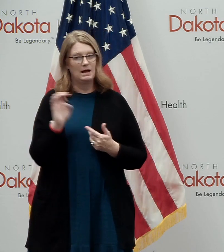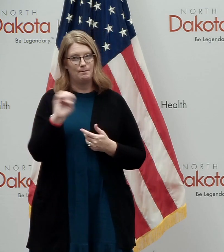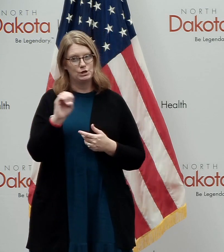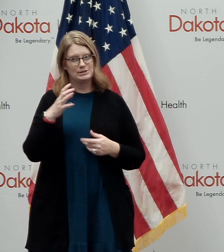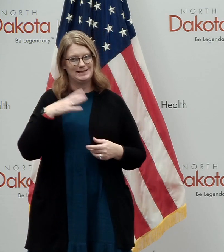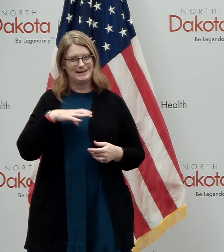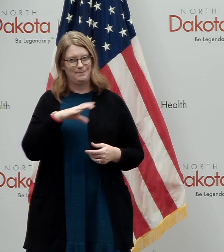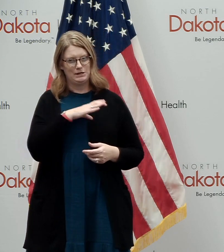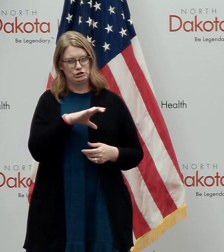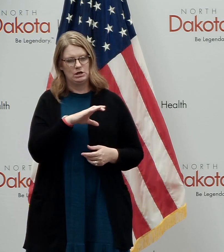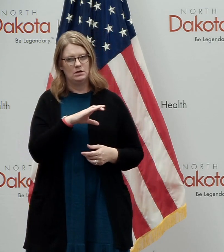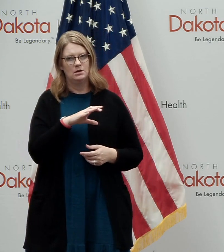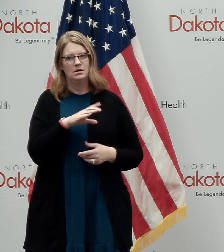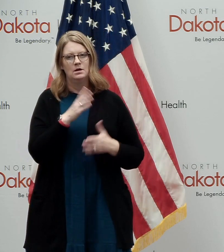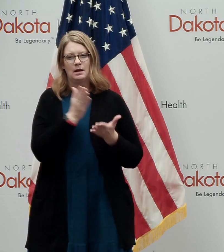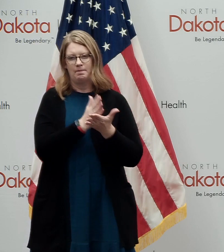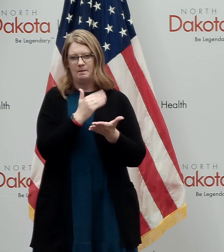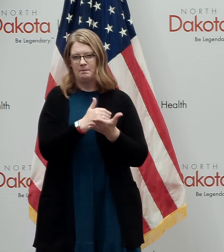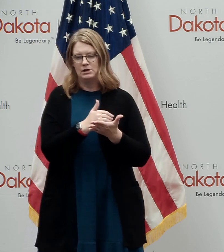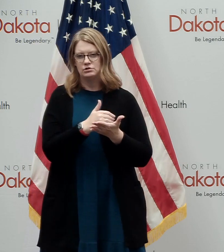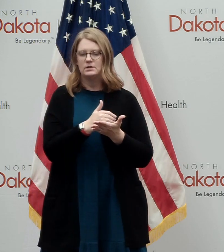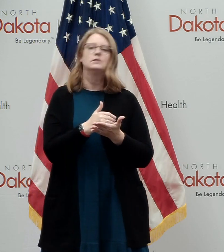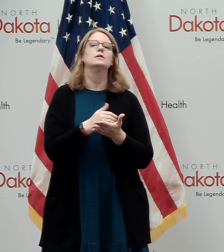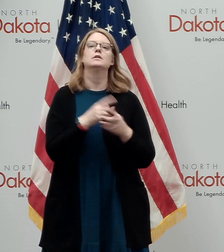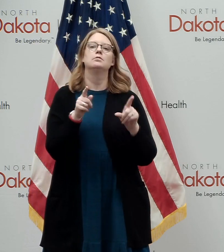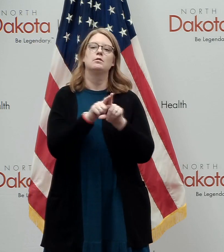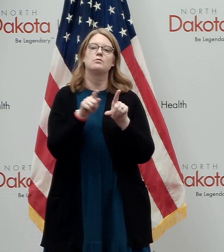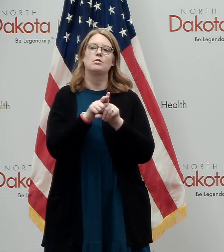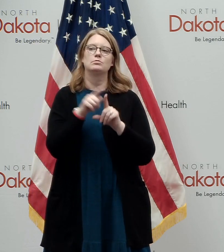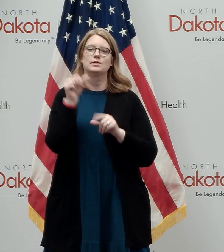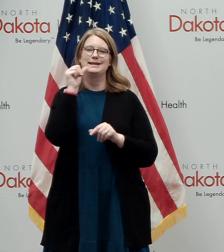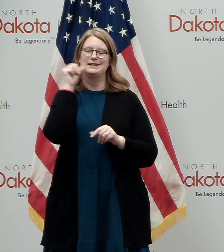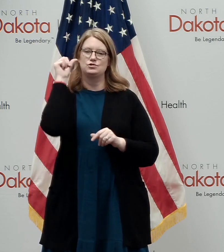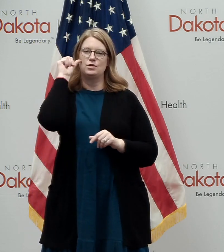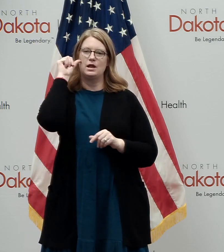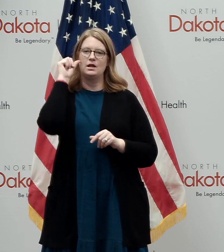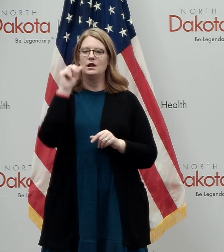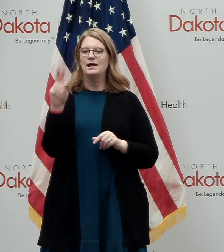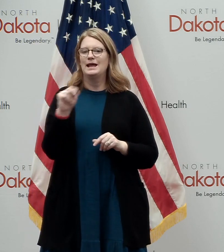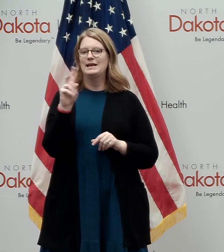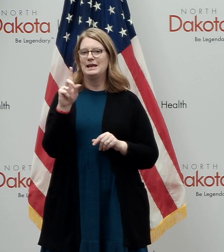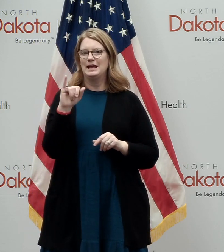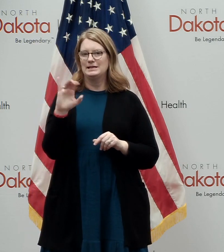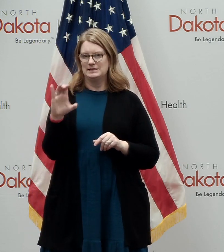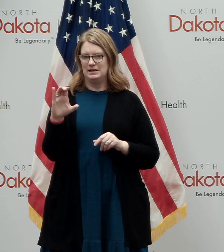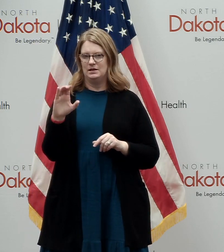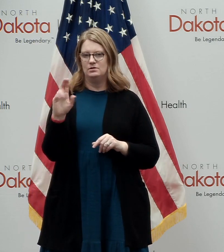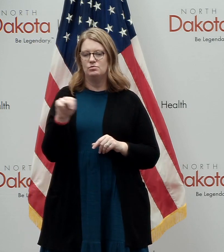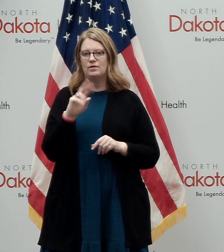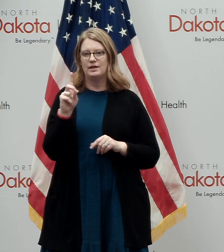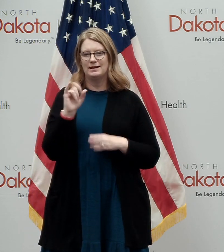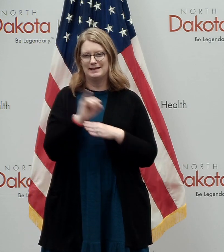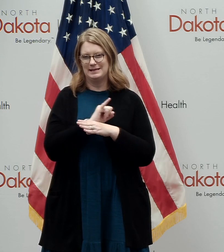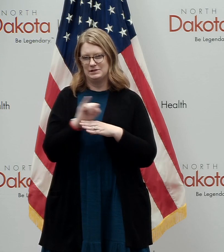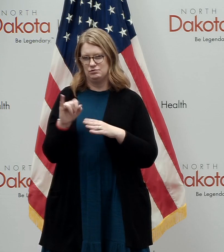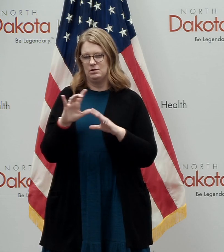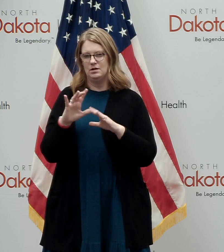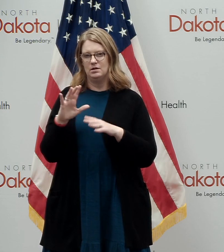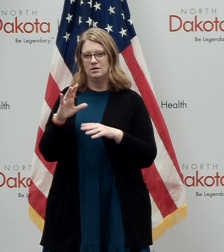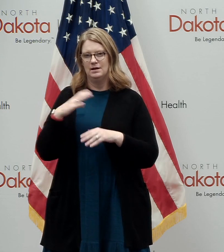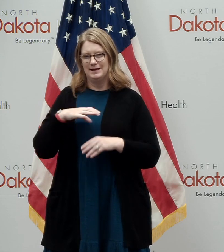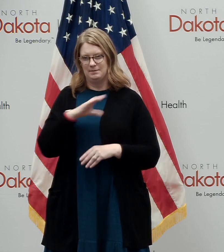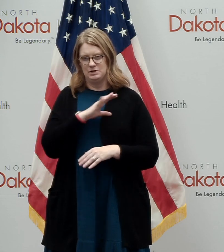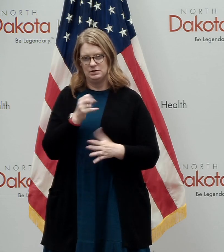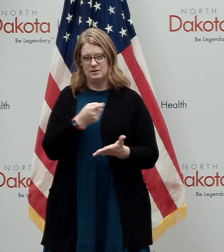Emergency Commission, the budget section, and then yesterday the NDIC, North Dakota Industrial Commission, has approved,